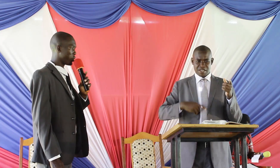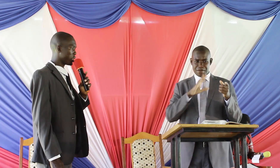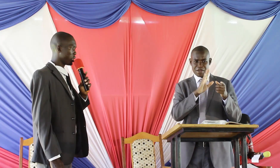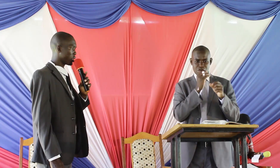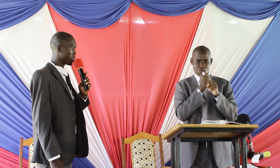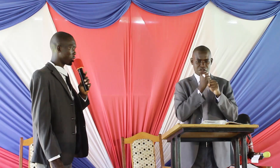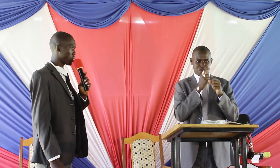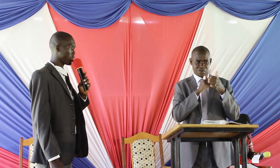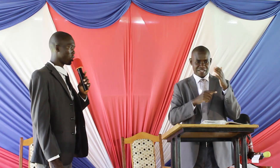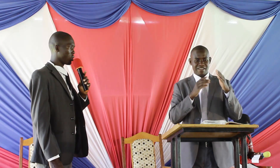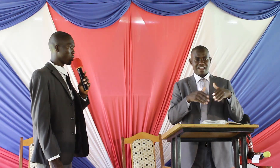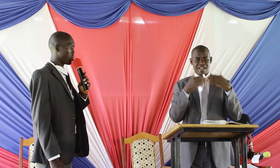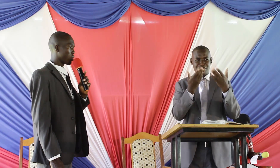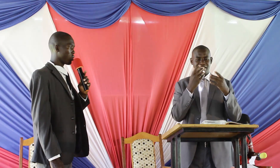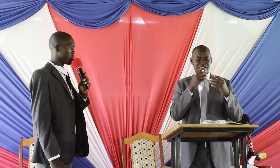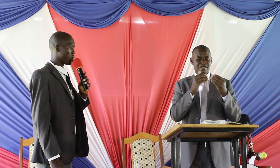David